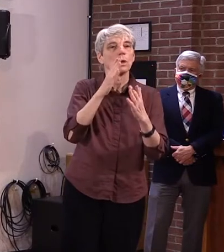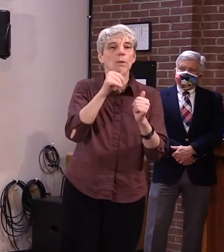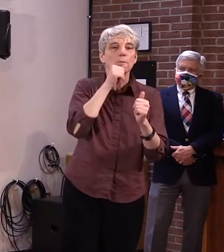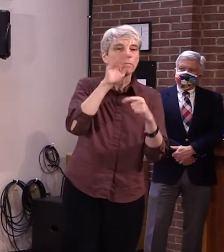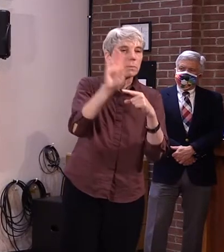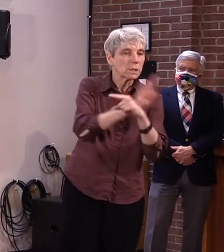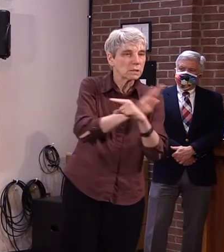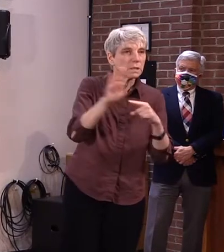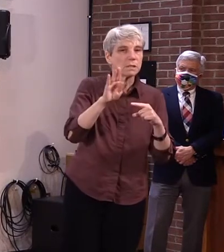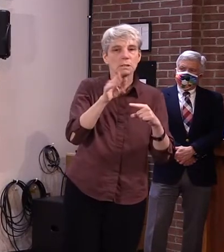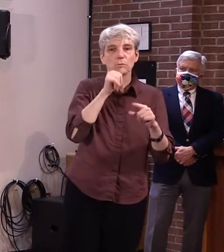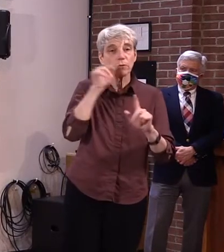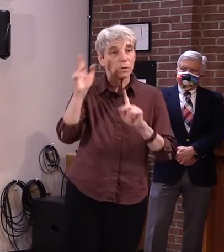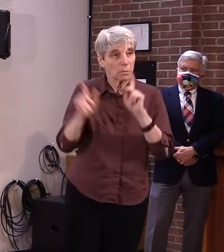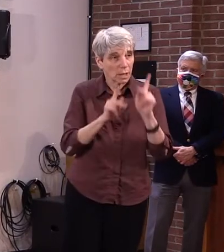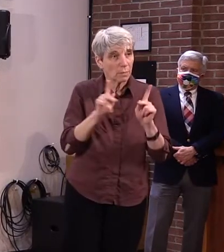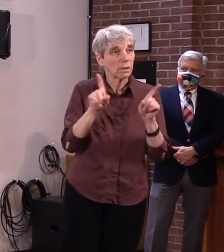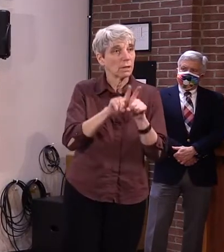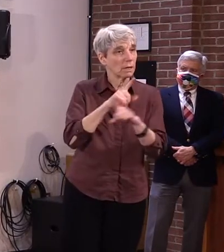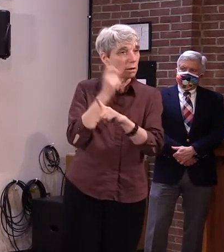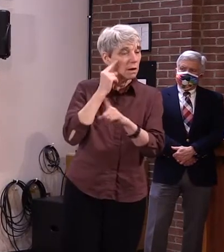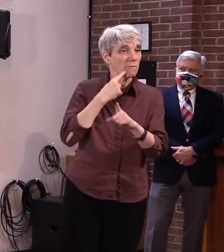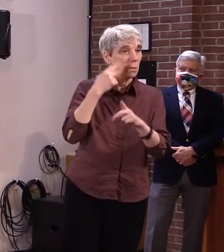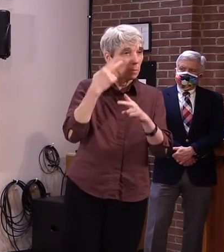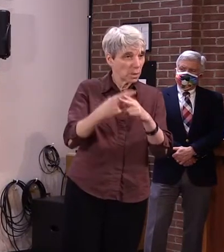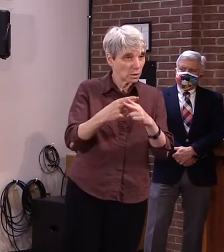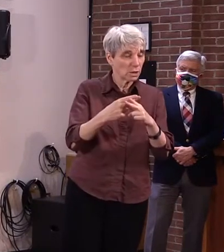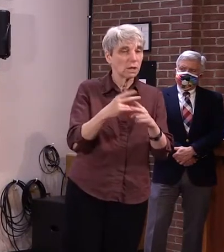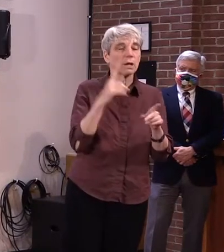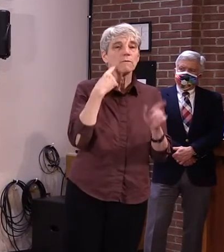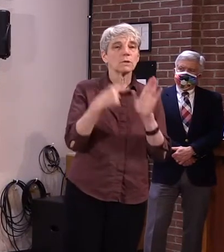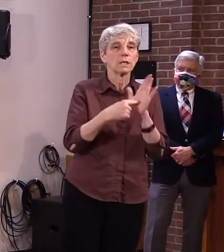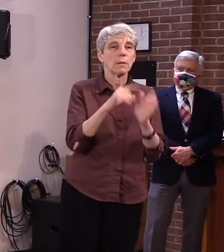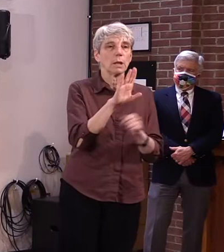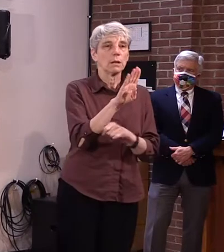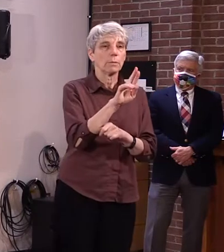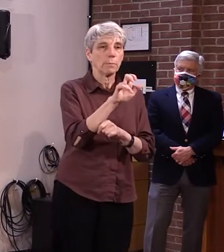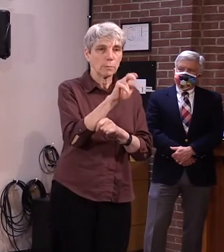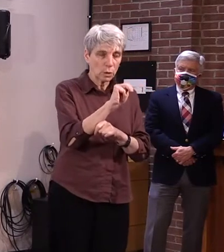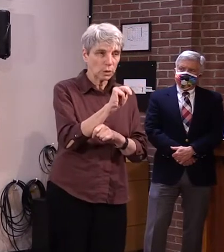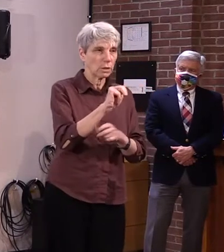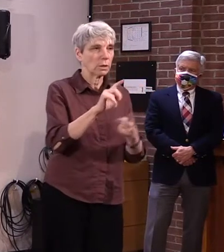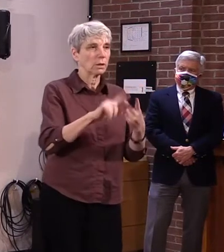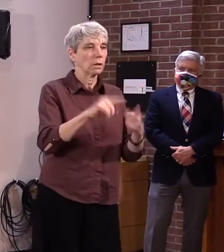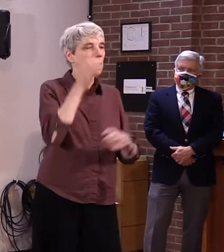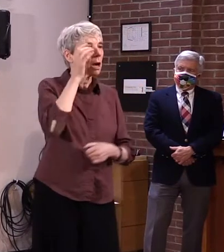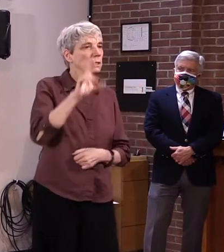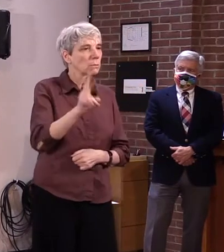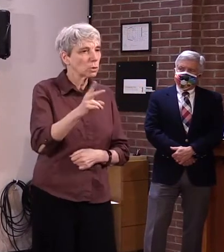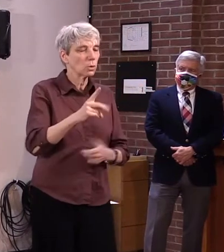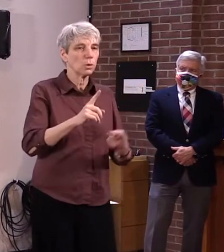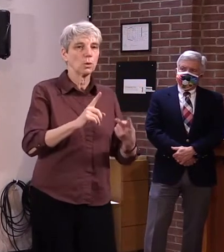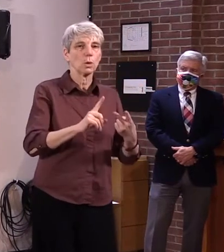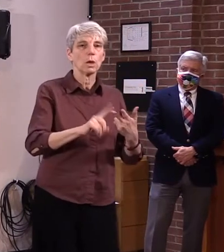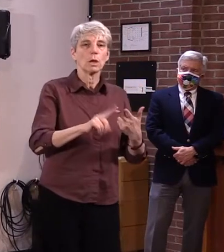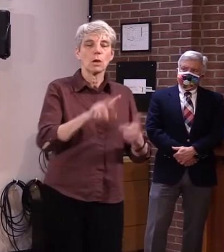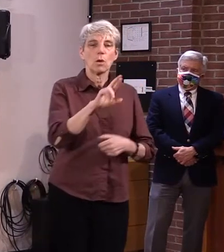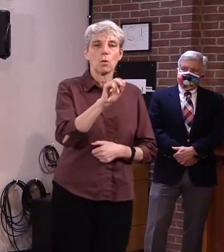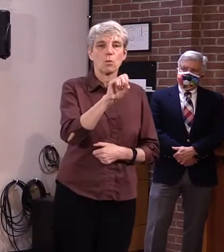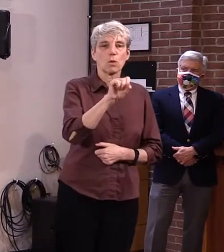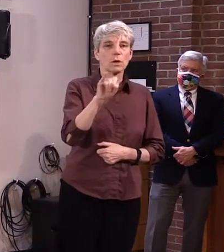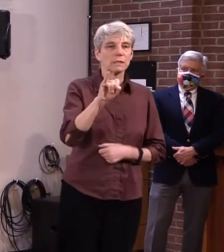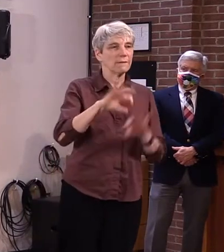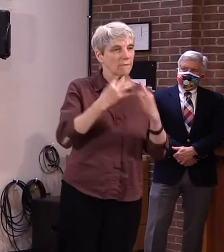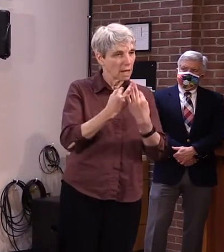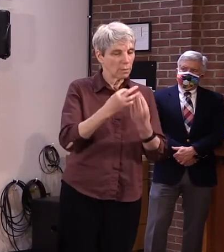the governors mentioned, including Burton, Concept 2, Ted Rossi and the Rossi Foundation and Rossi Lumber. And I want to,